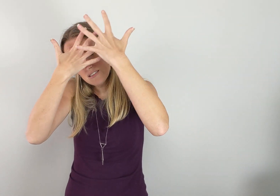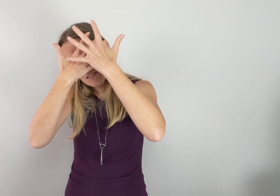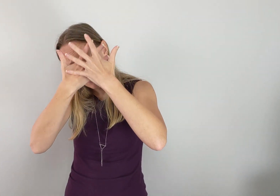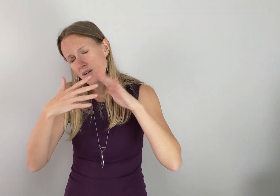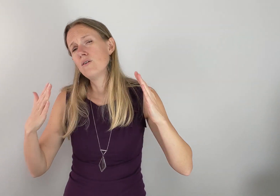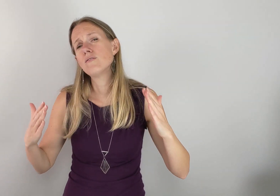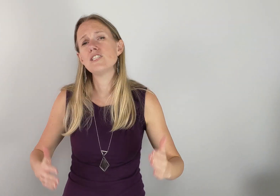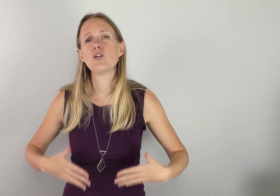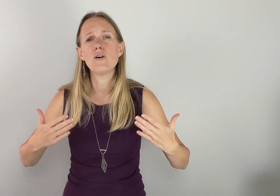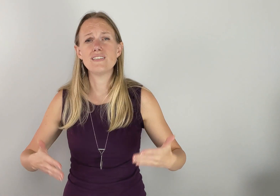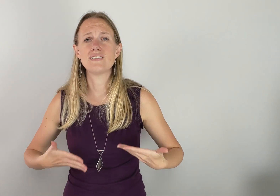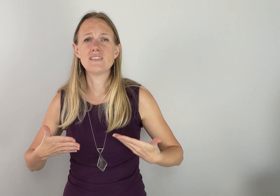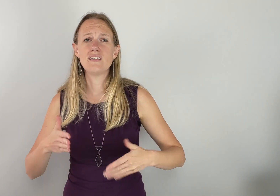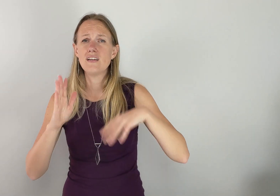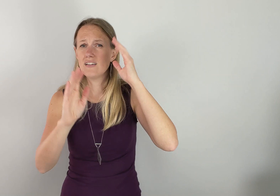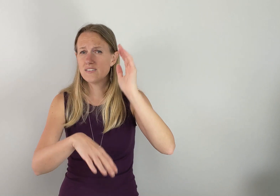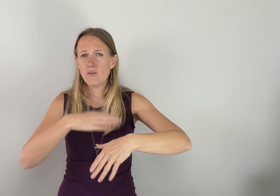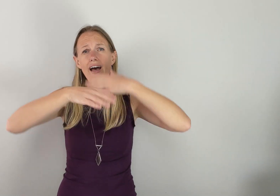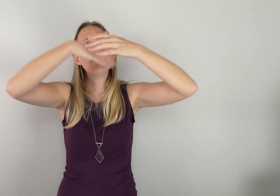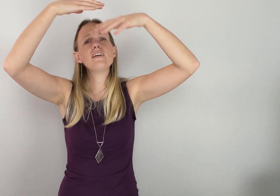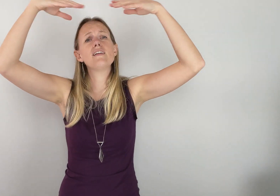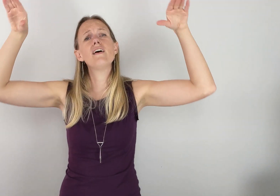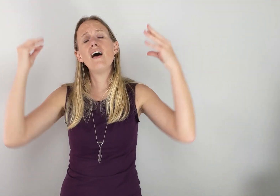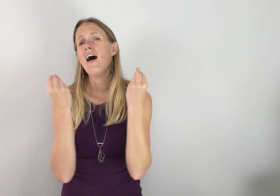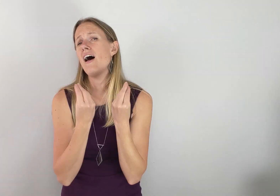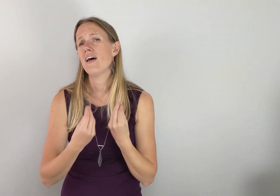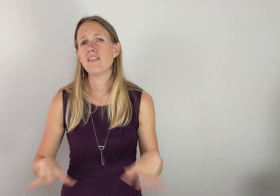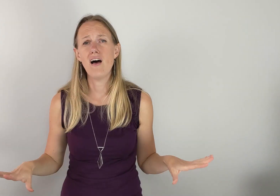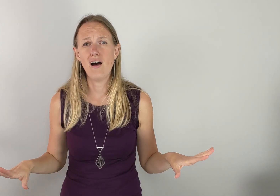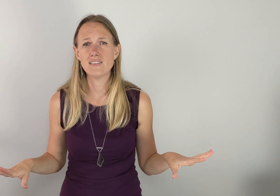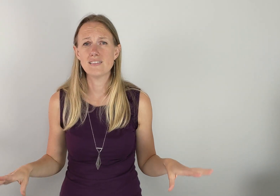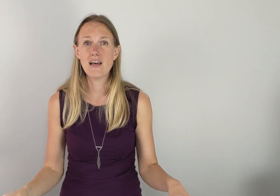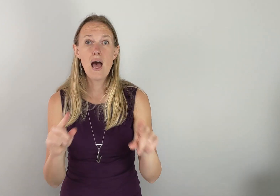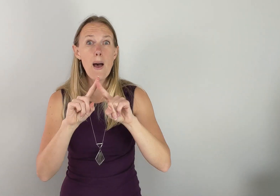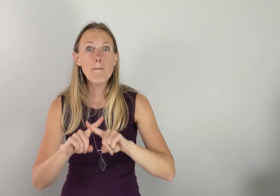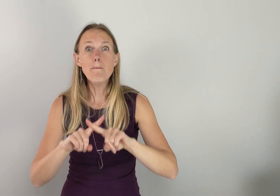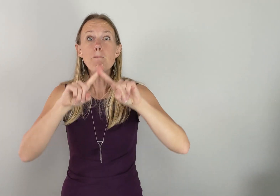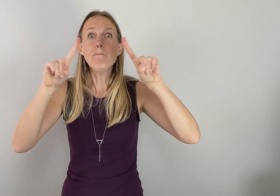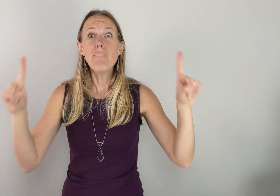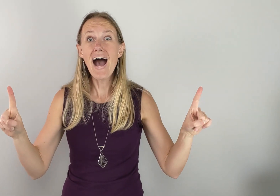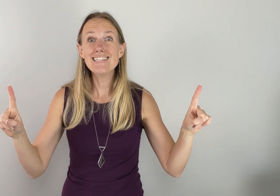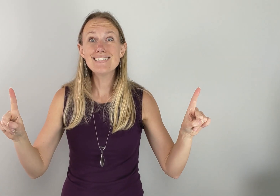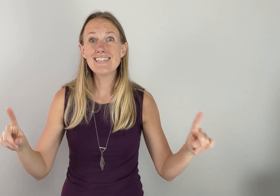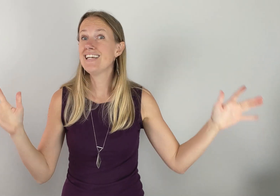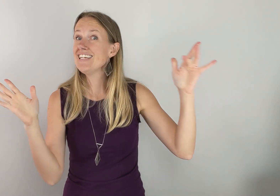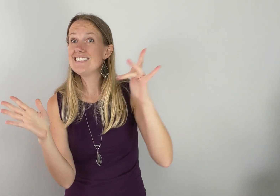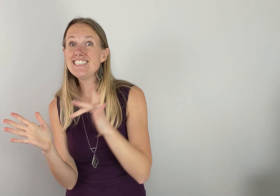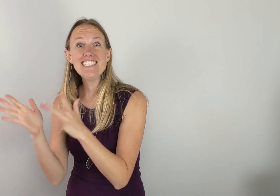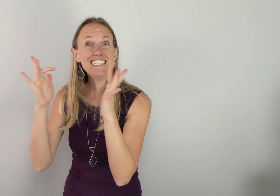Darkness rejoiced as though heaven had lost. But